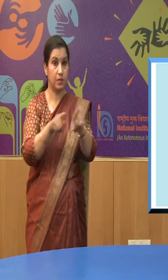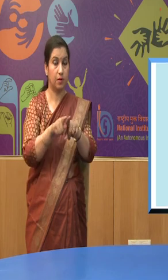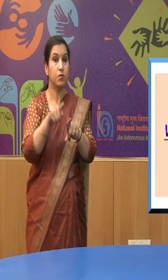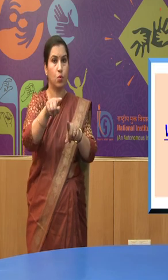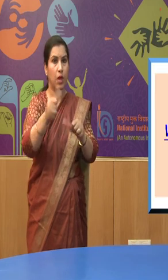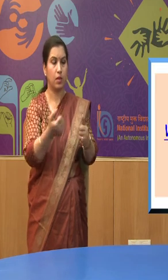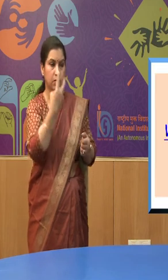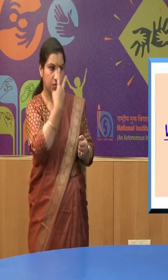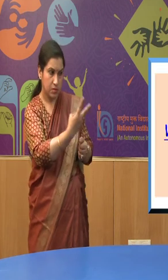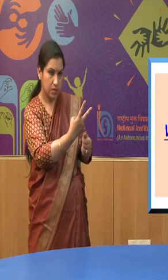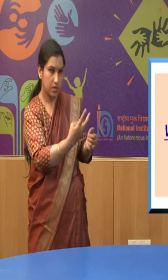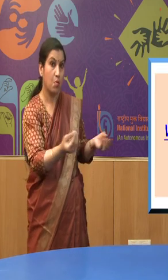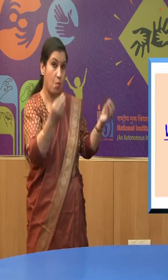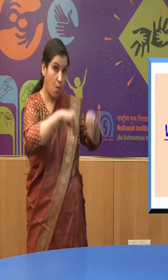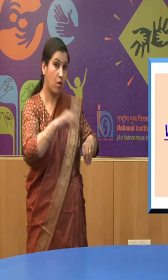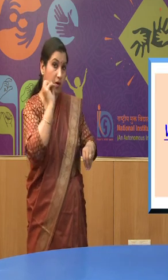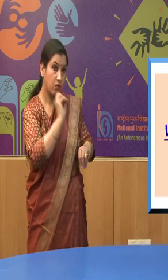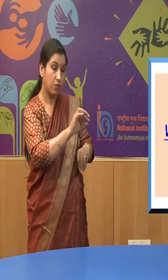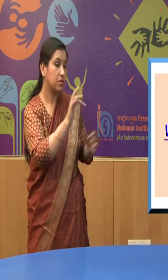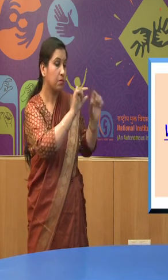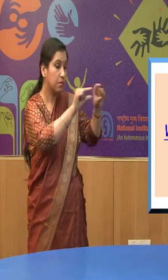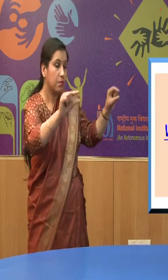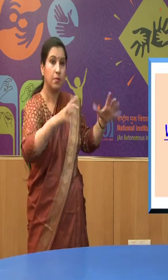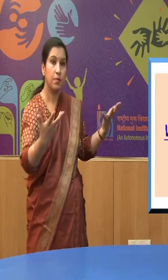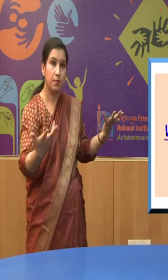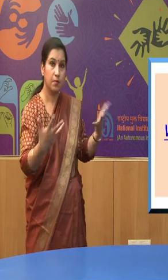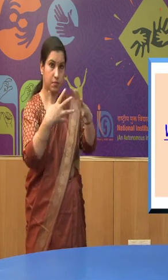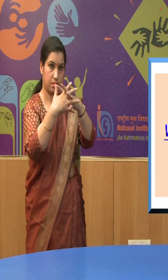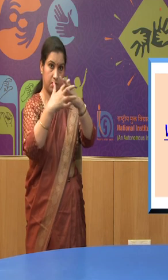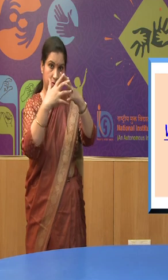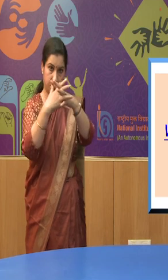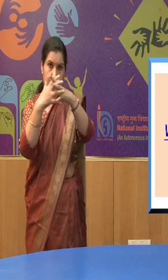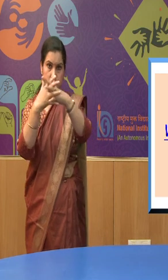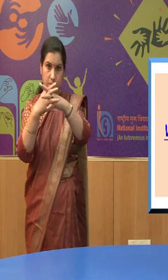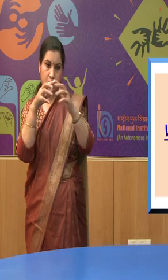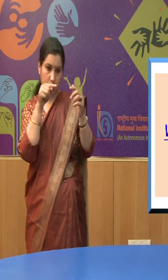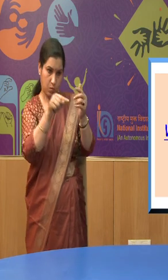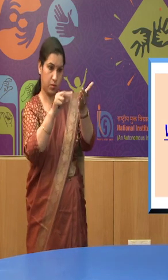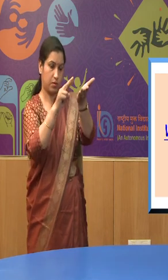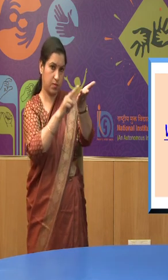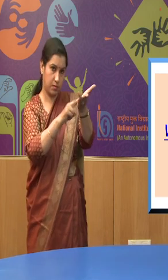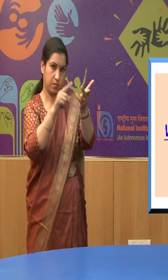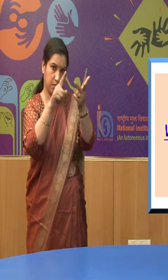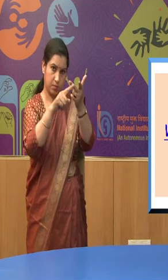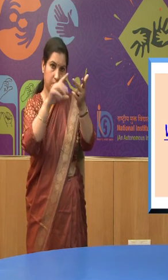For more videos, you can visit our website at